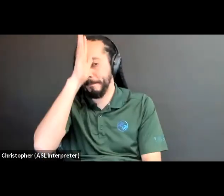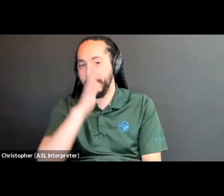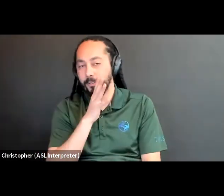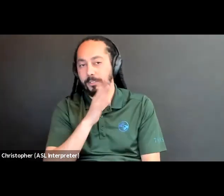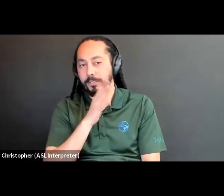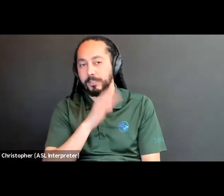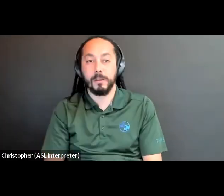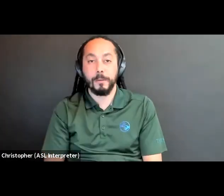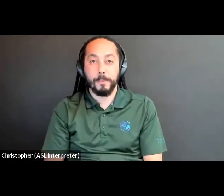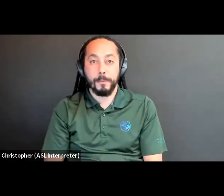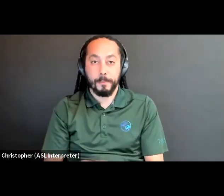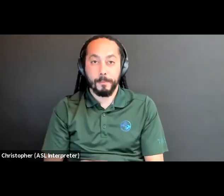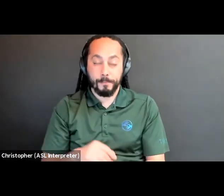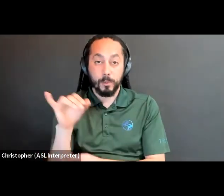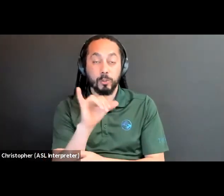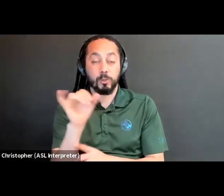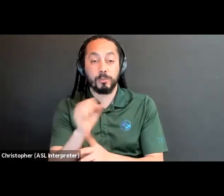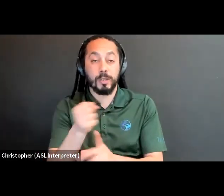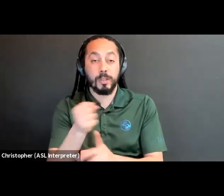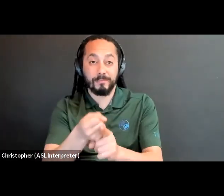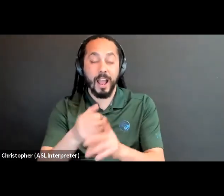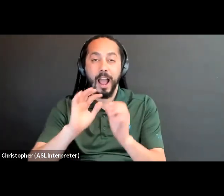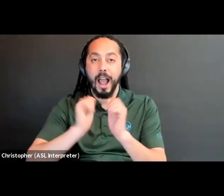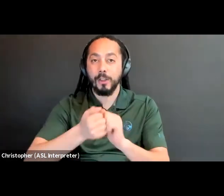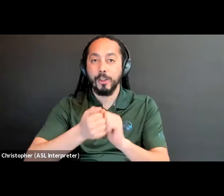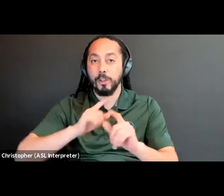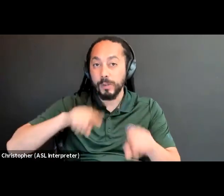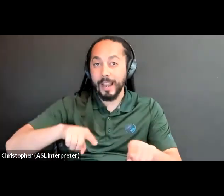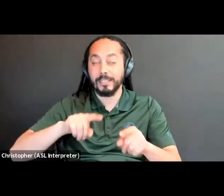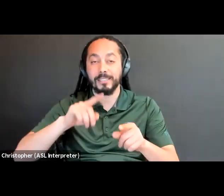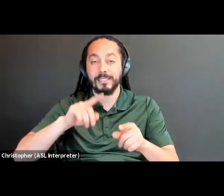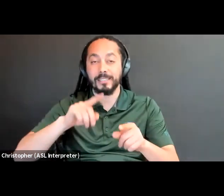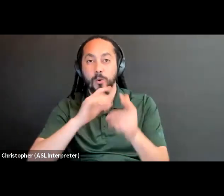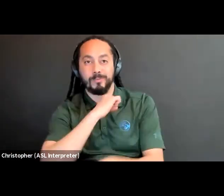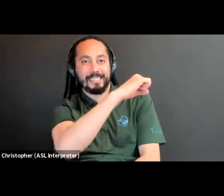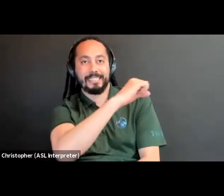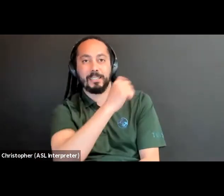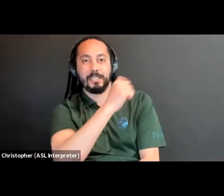they react to and might resist contact with a parent. So